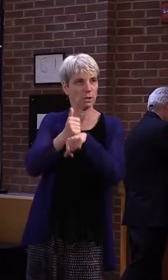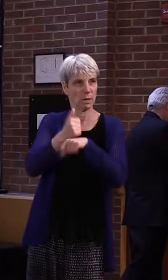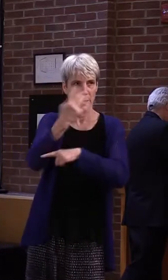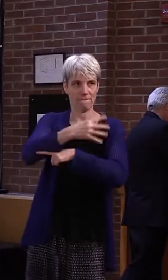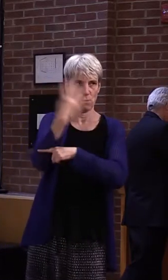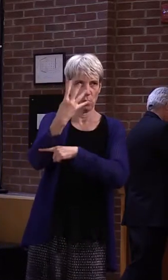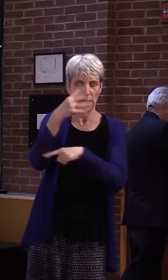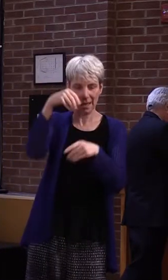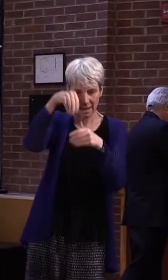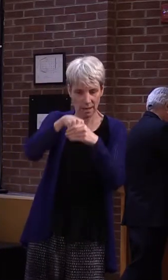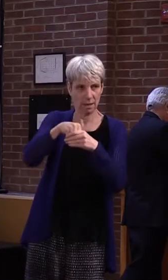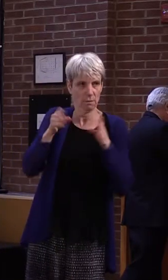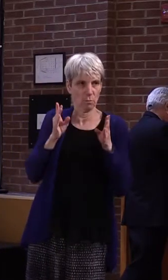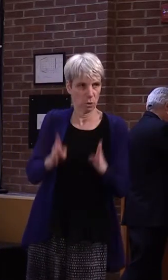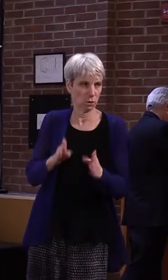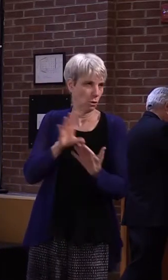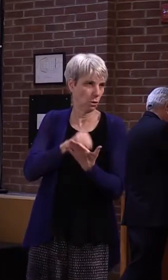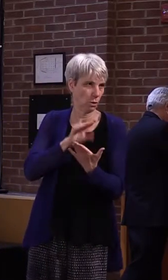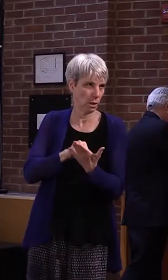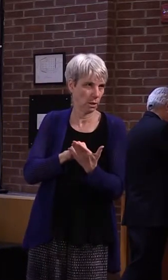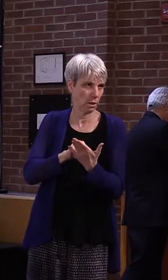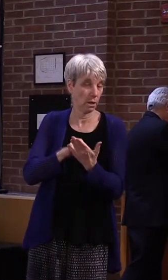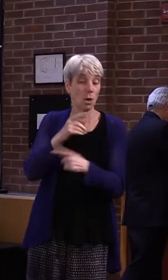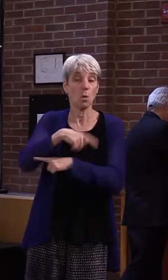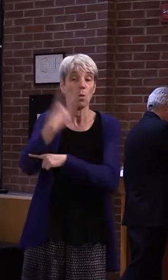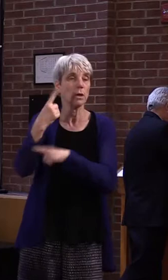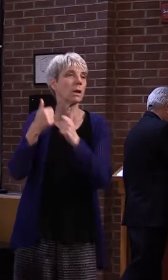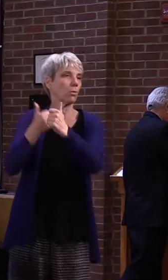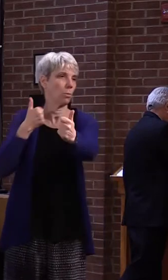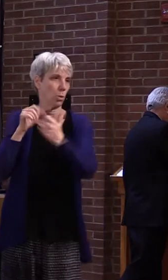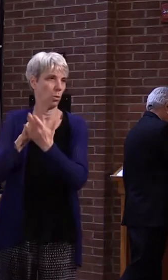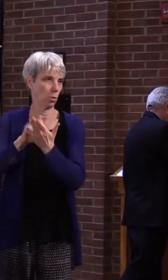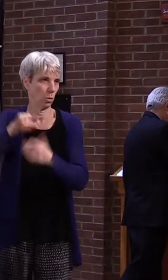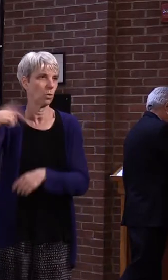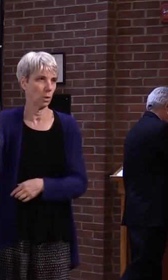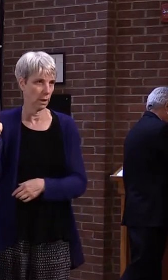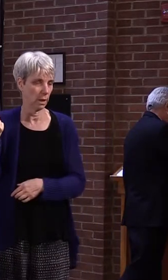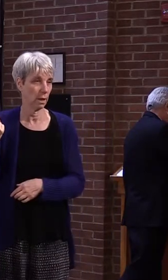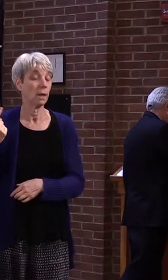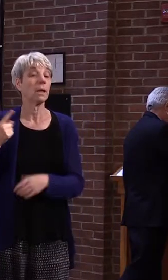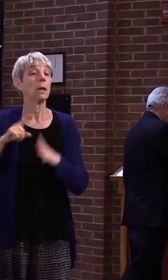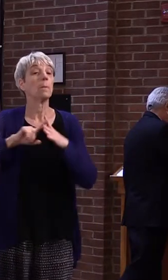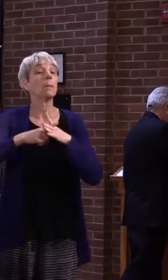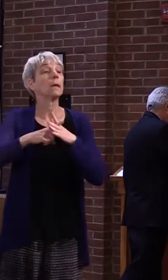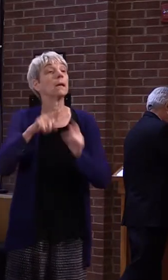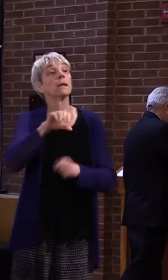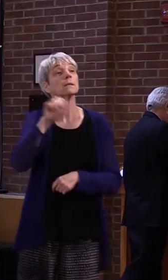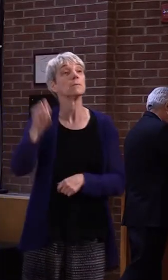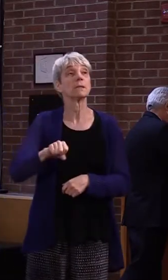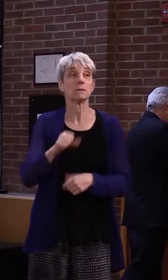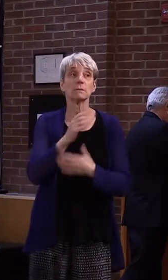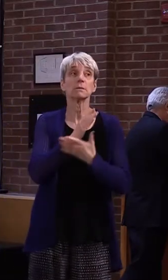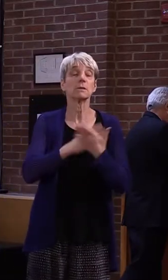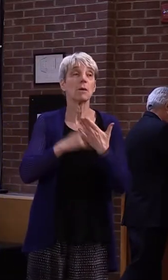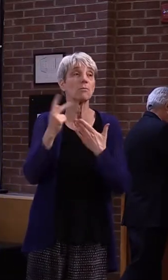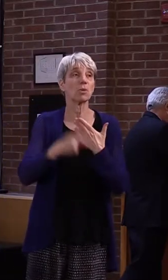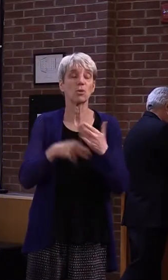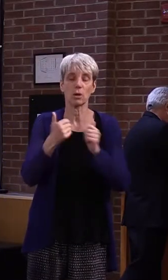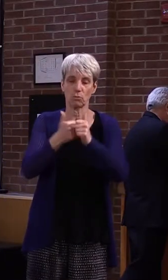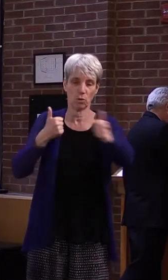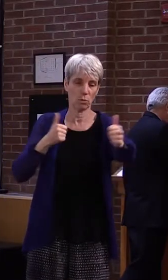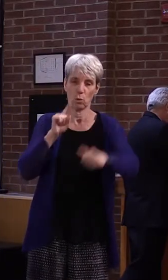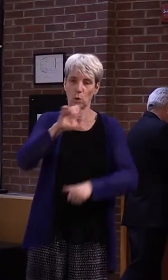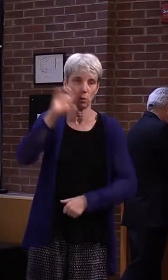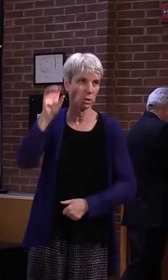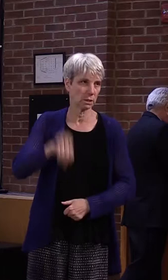all students will be engaged in remote learning. And for the first semester, some of its programs will be completely online, including its information